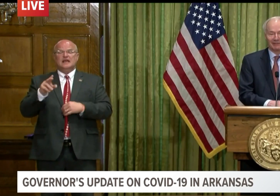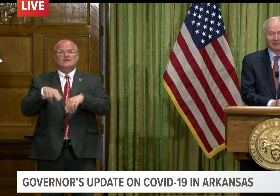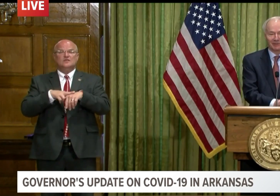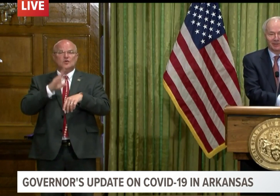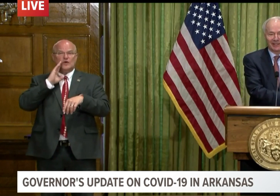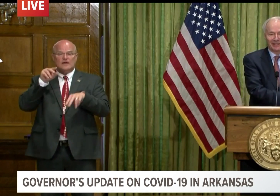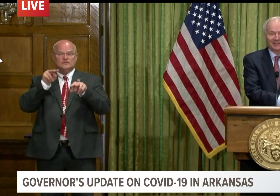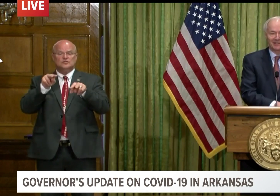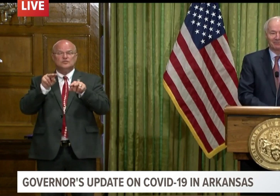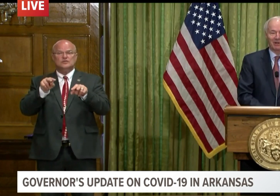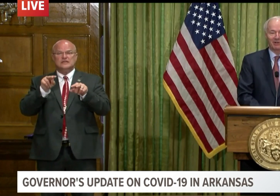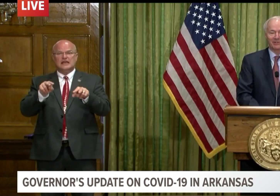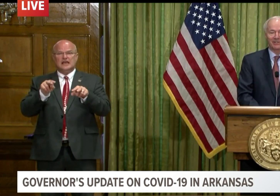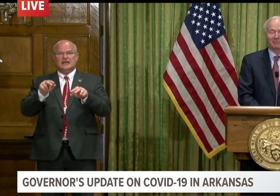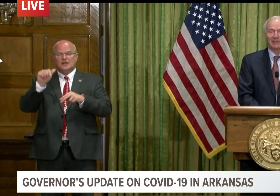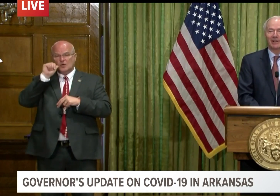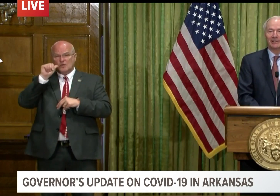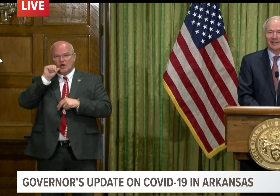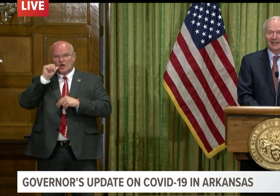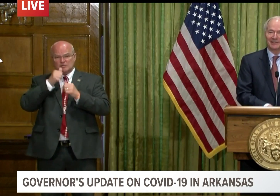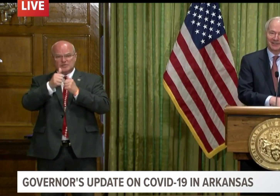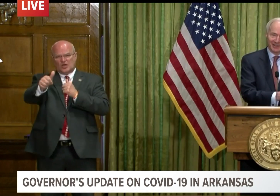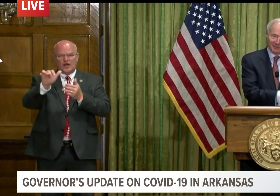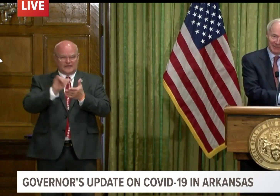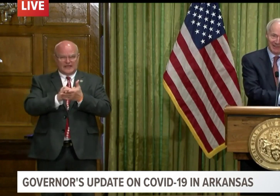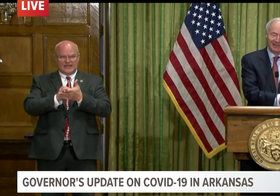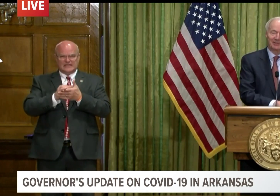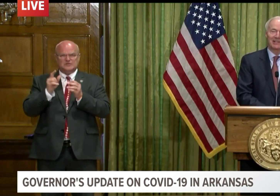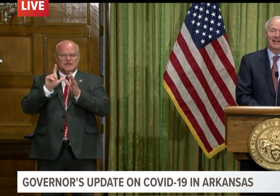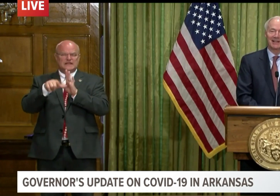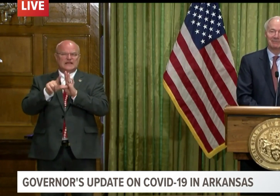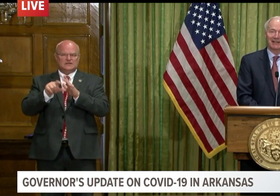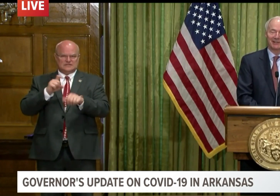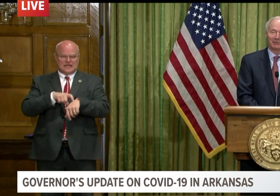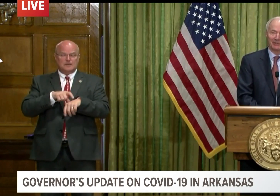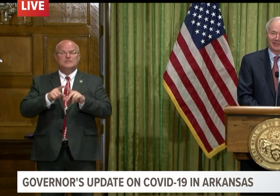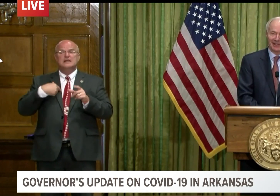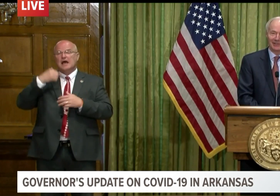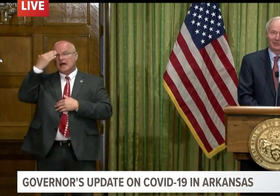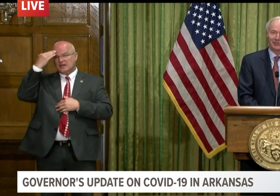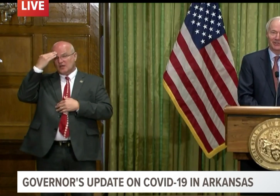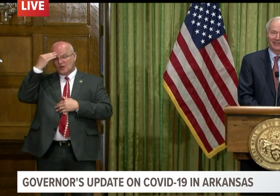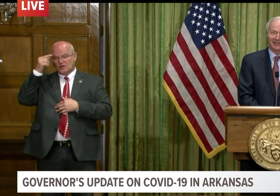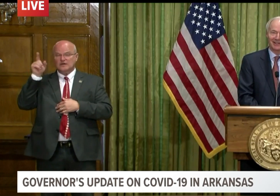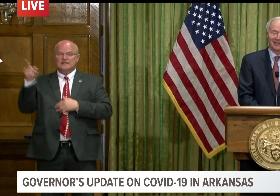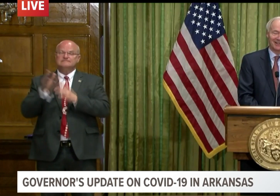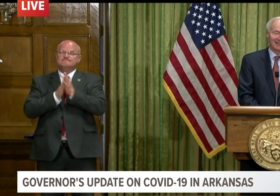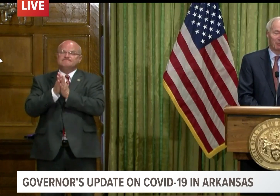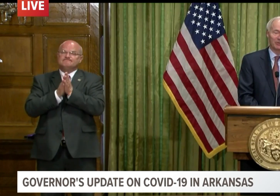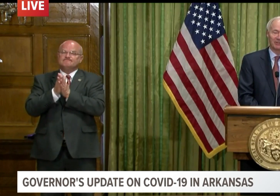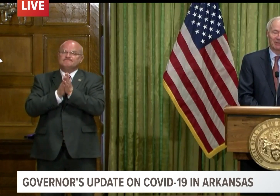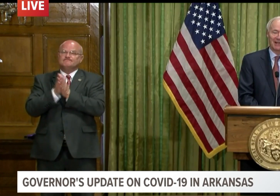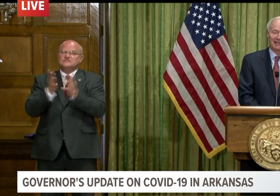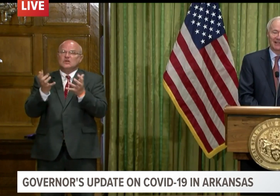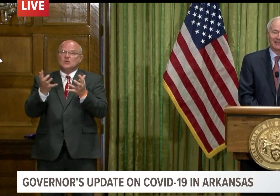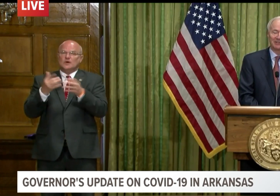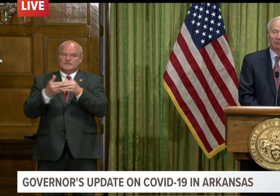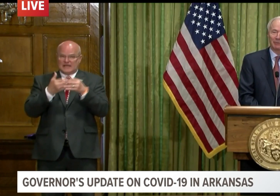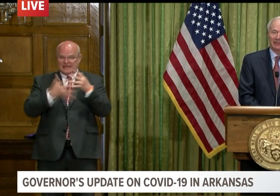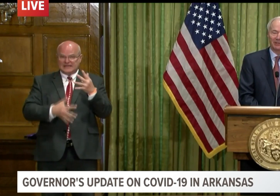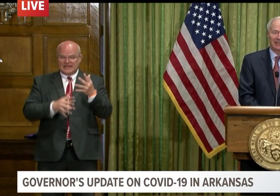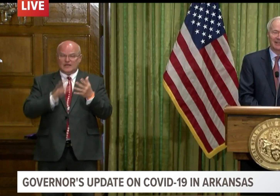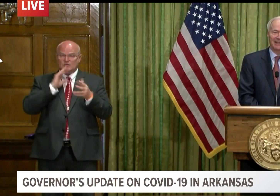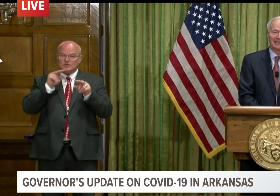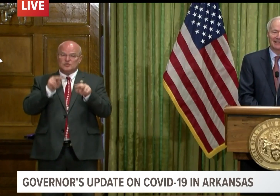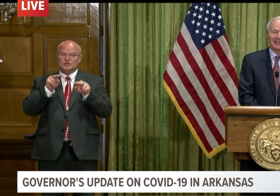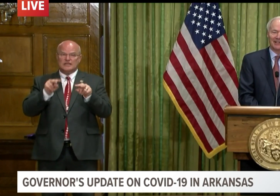course we'll have to look at bars beyond that at a little bit later time, but I know that they're anxious and want some guidelines